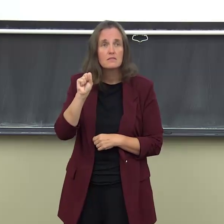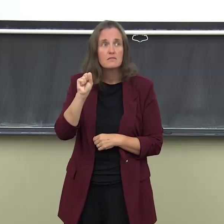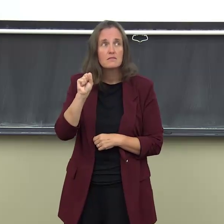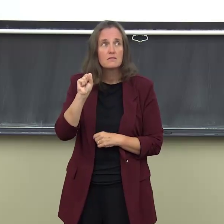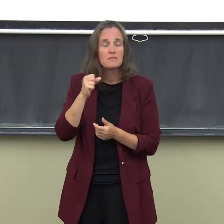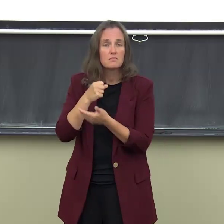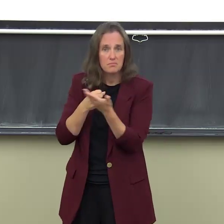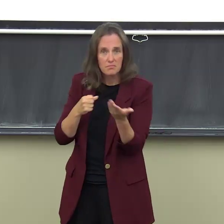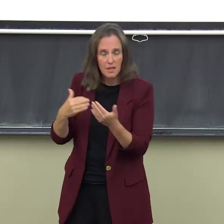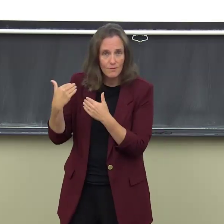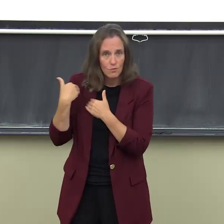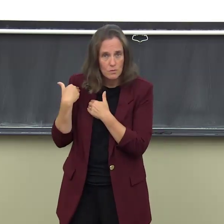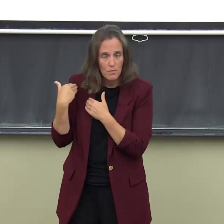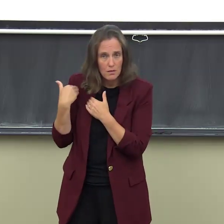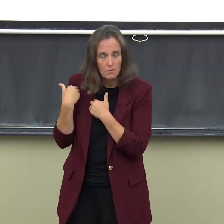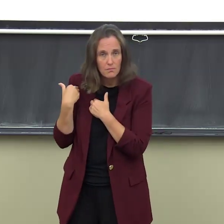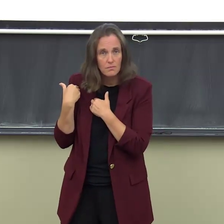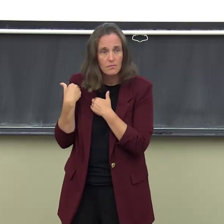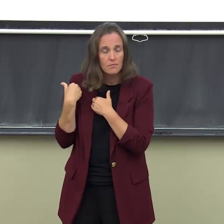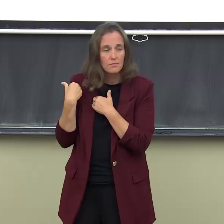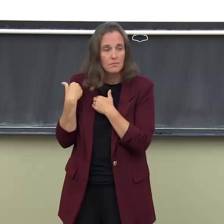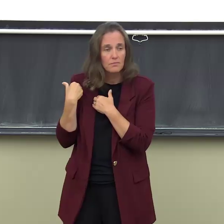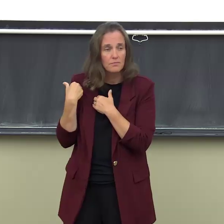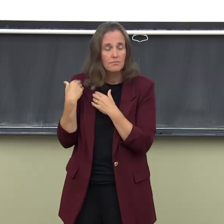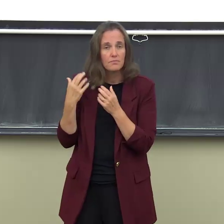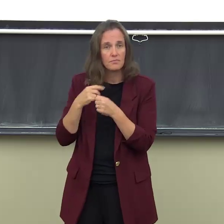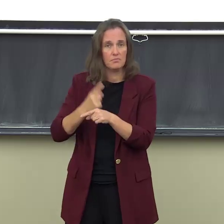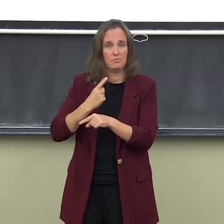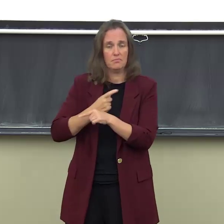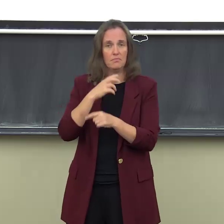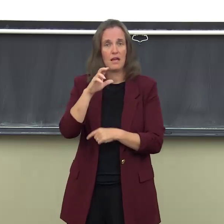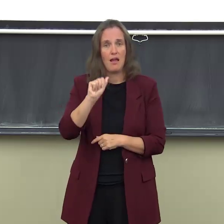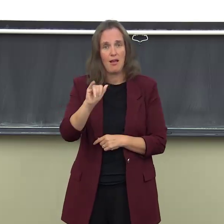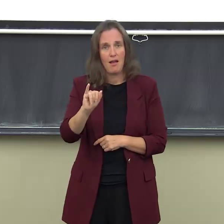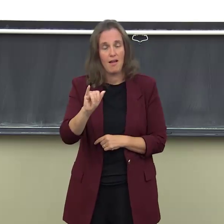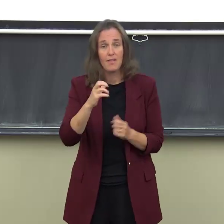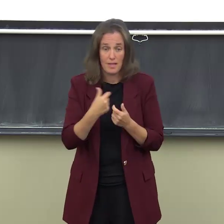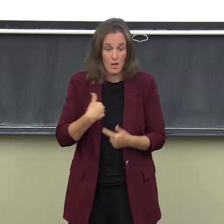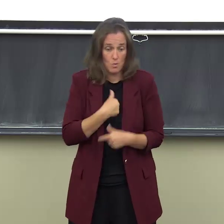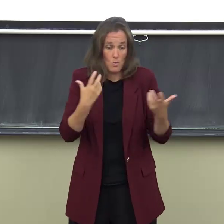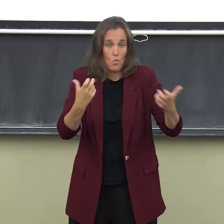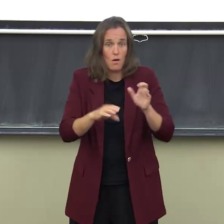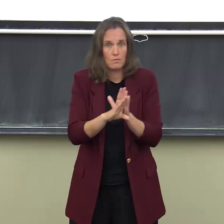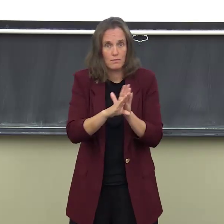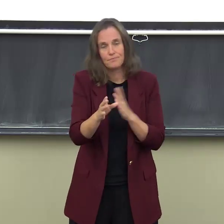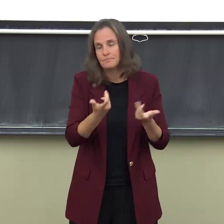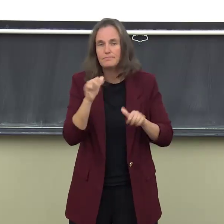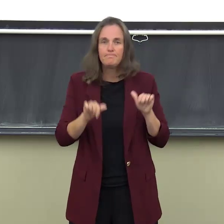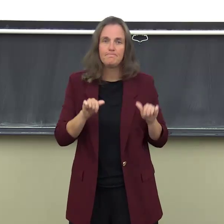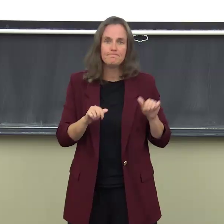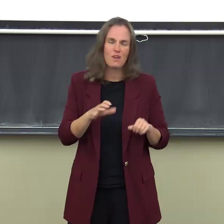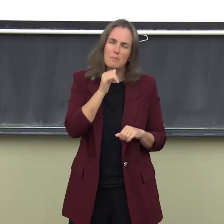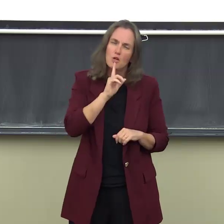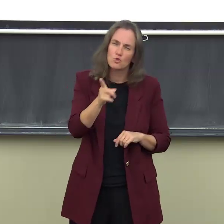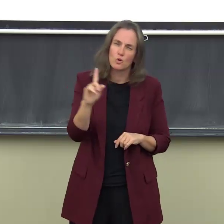responsible and reciprocal AI that we want to have? I'm not sure where I would